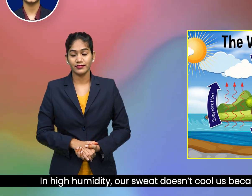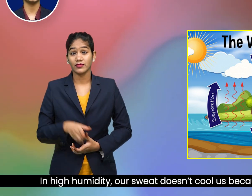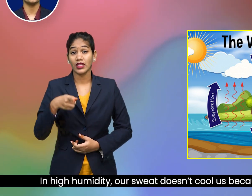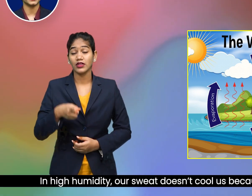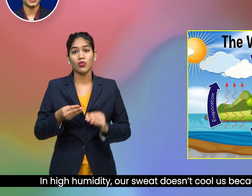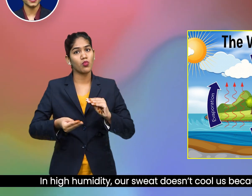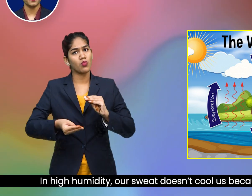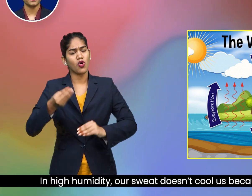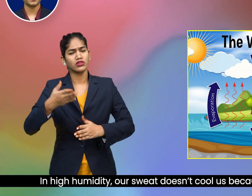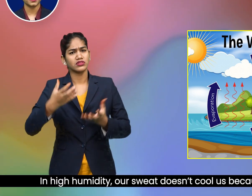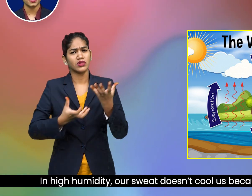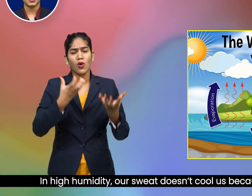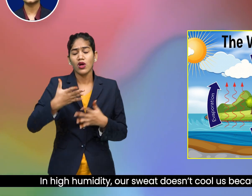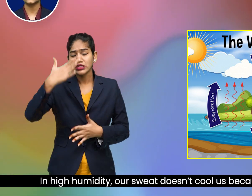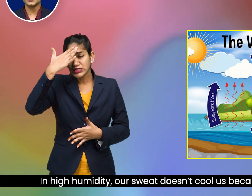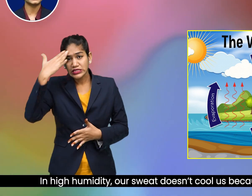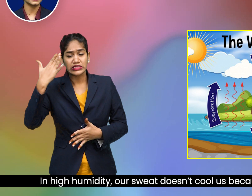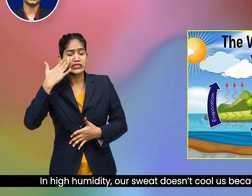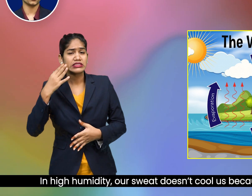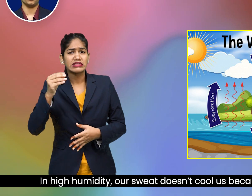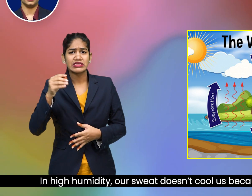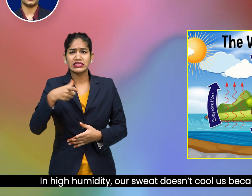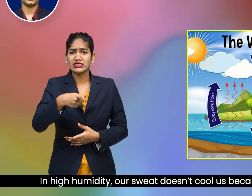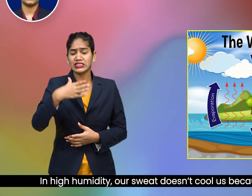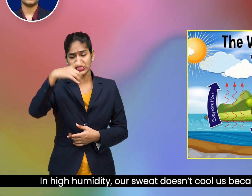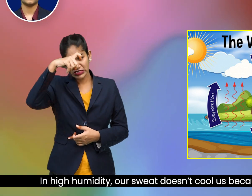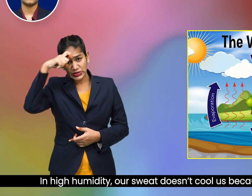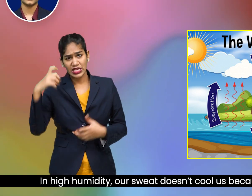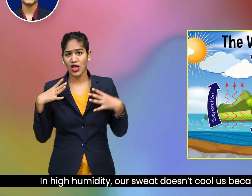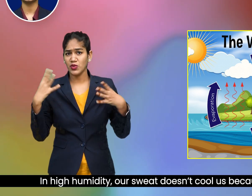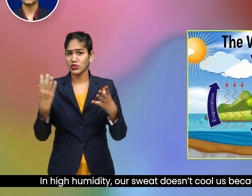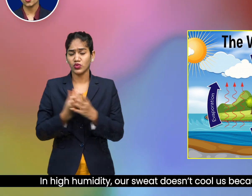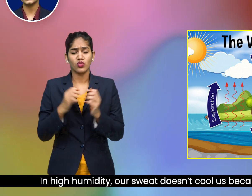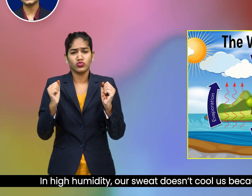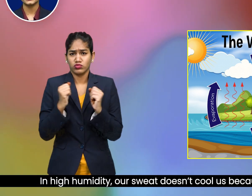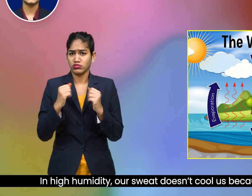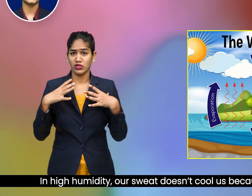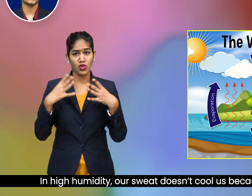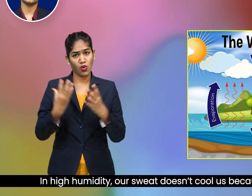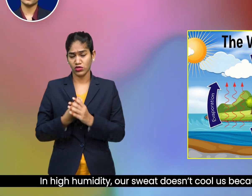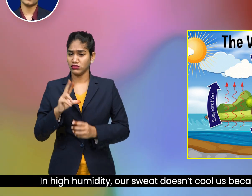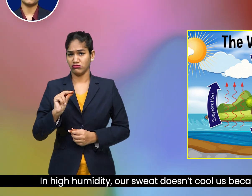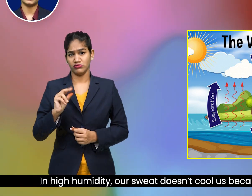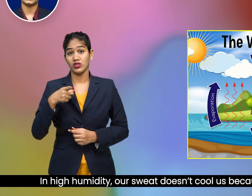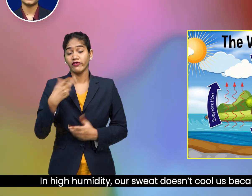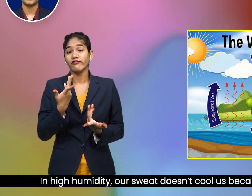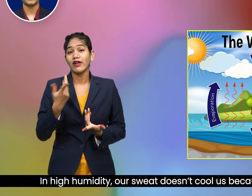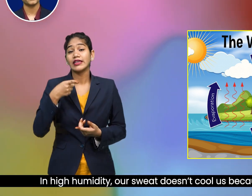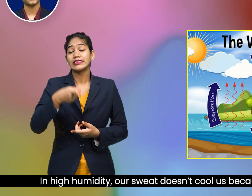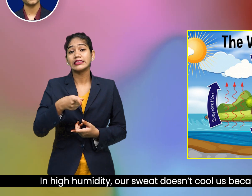In high humidity, our sweat doesn't cool us because it cannot